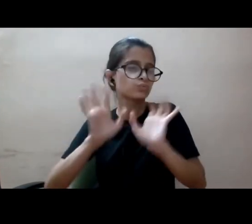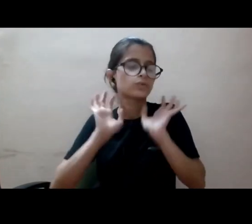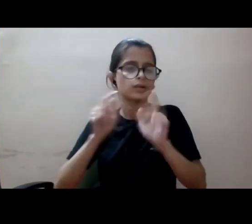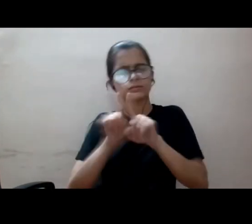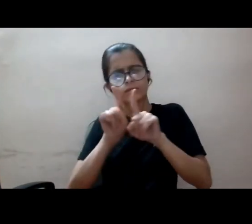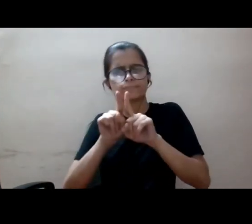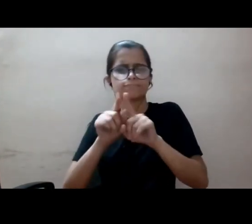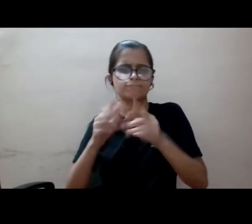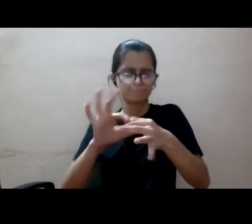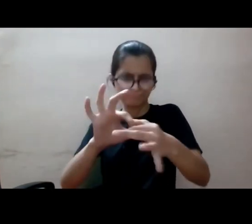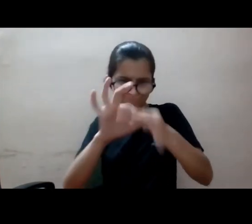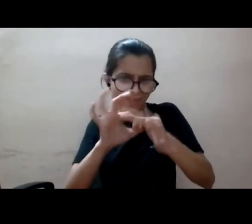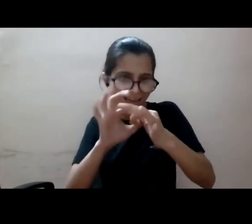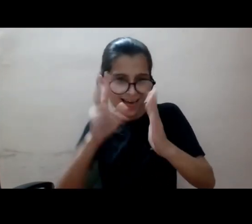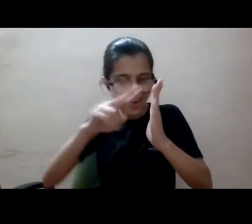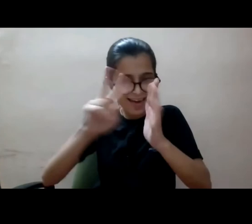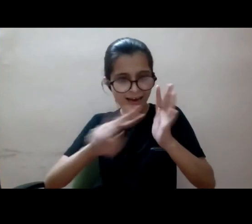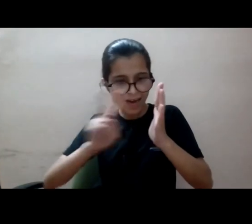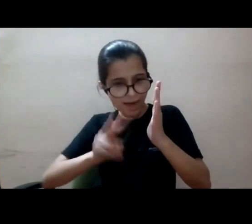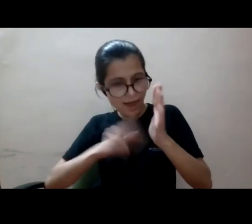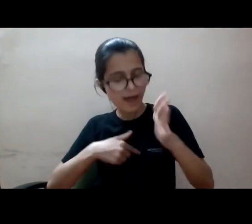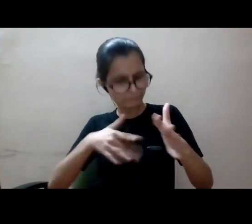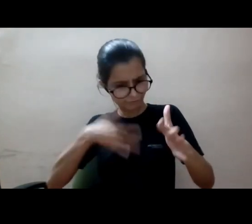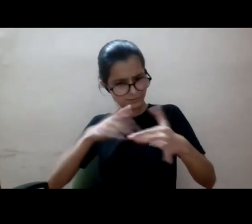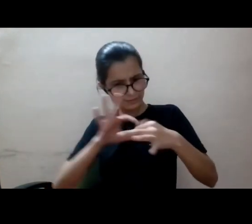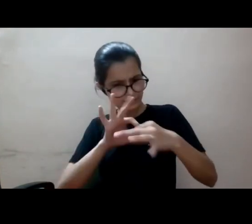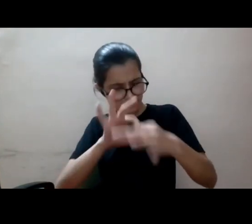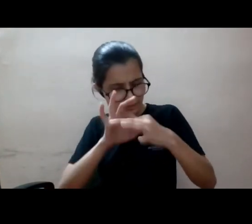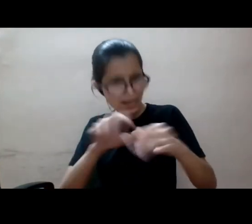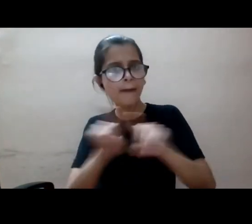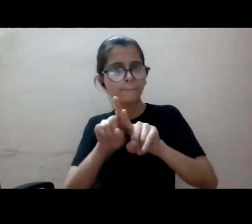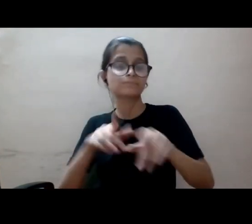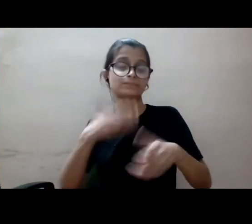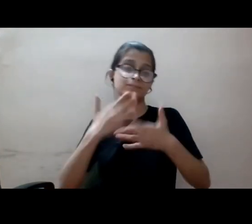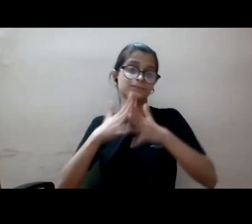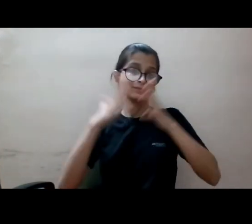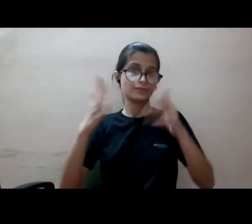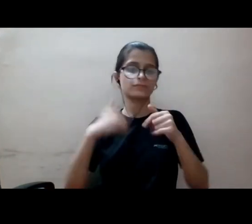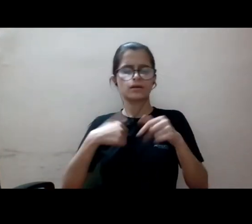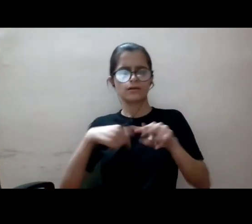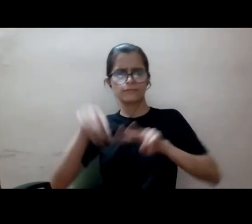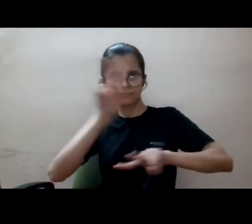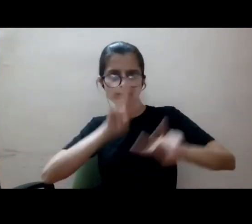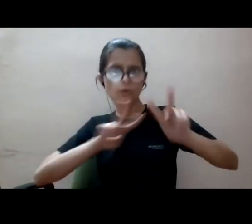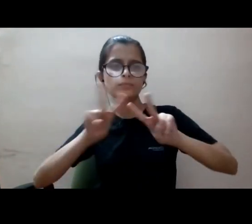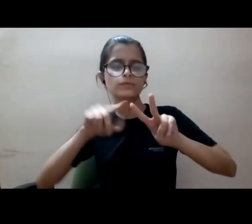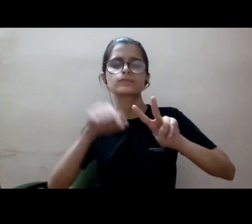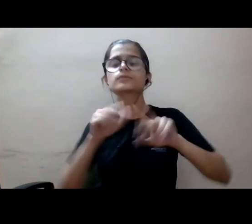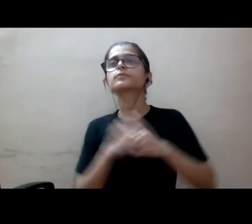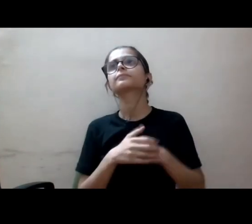this, connecting people like us. And about my observations, sir,